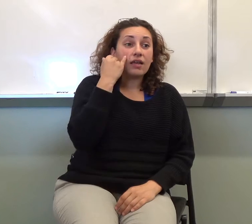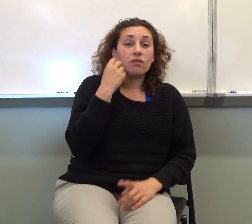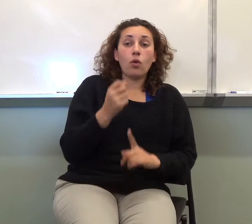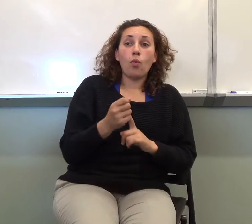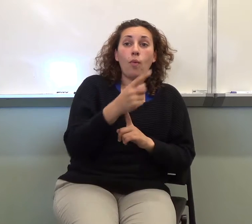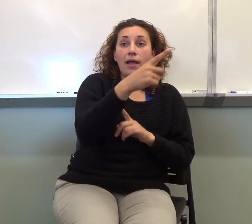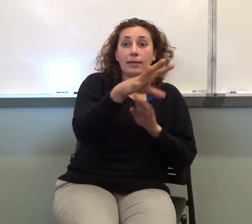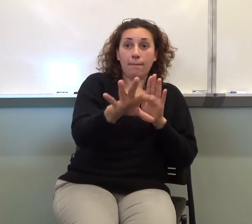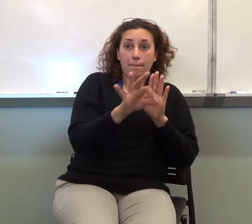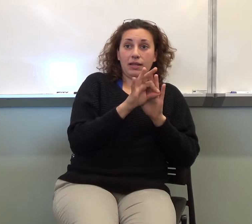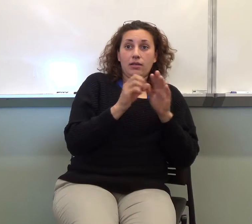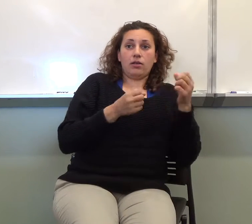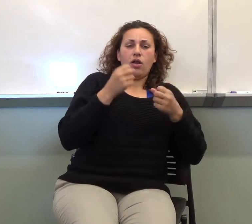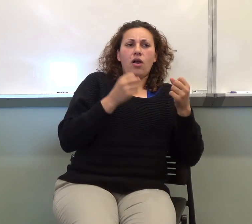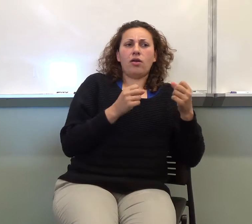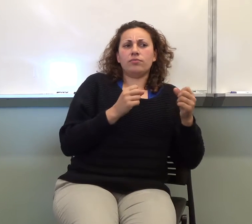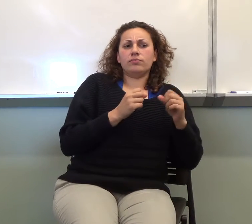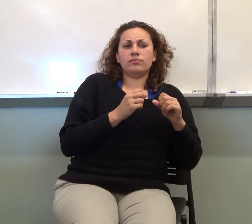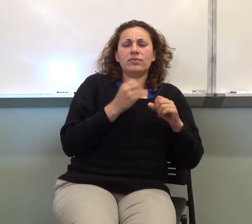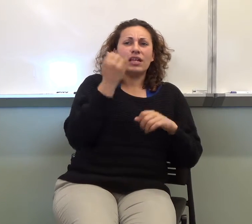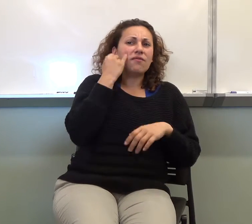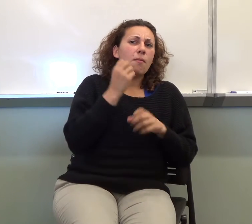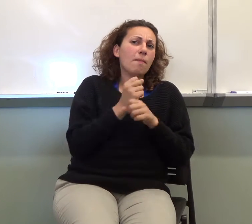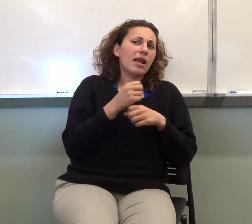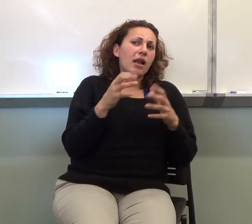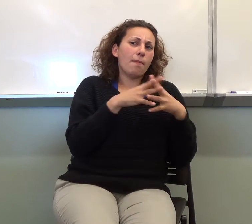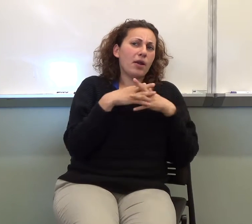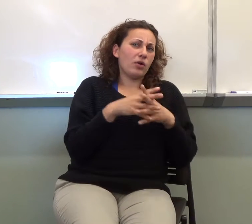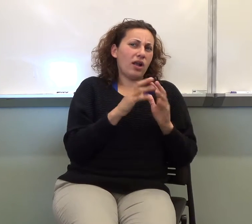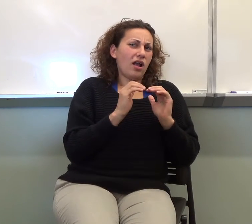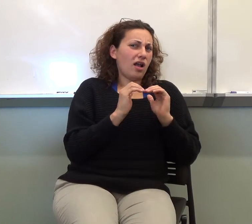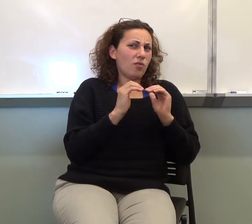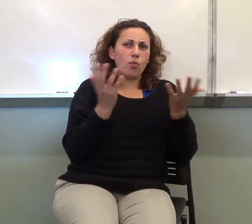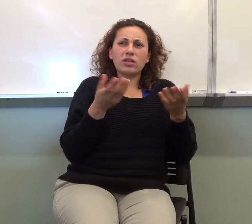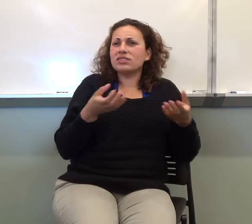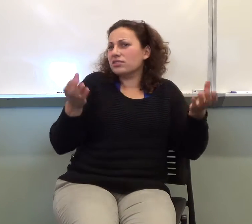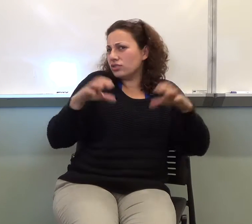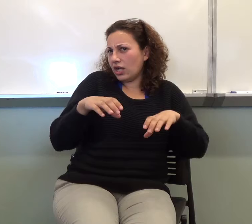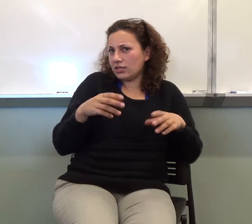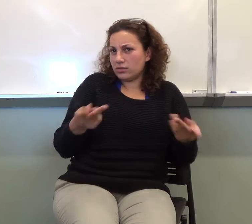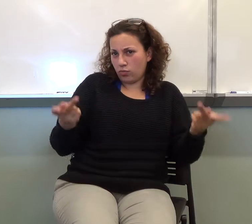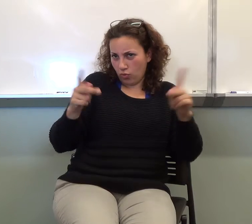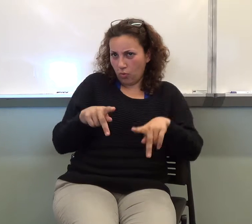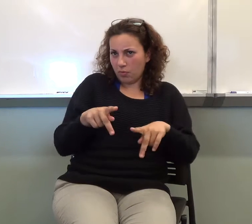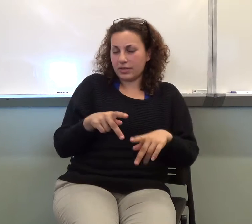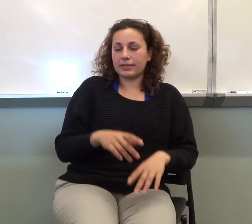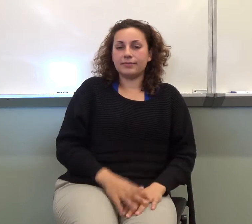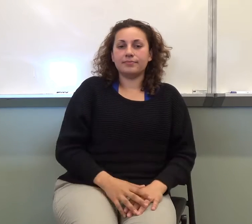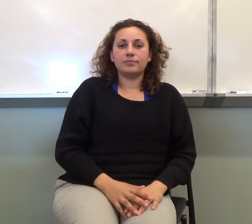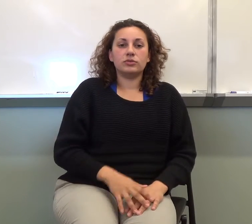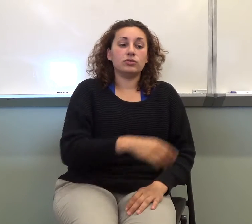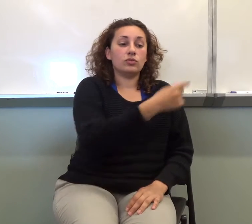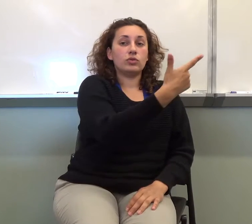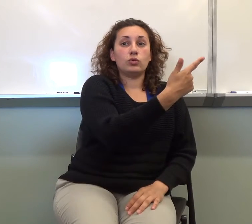manufactured in America? Okay, so let's figure out the sample space again. 21 plus 30 is 51, and 9 is